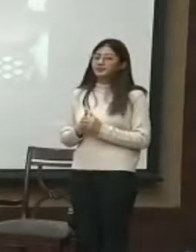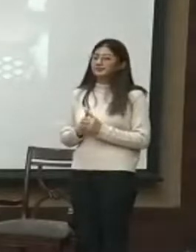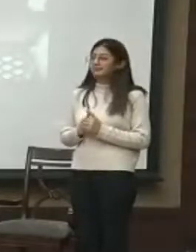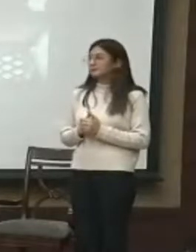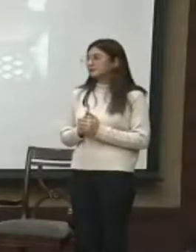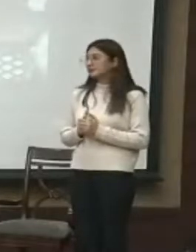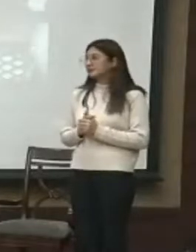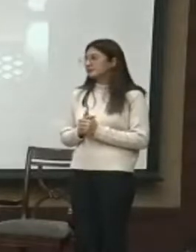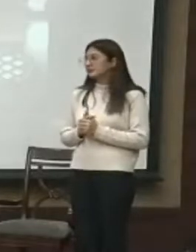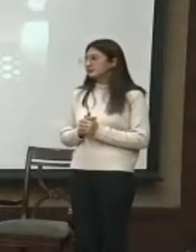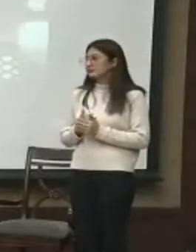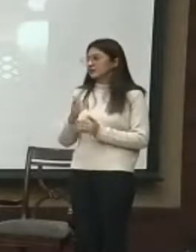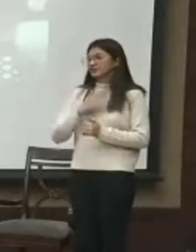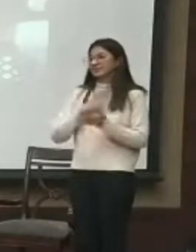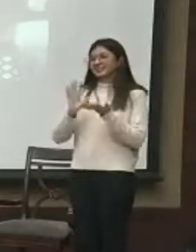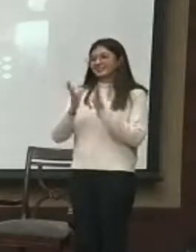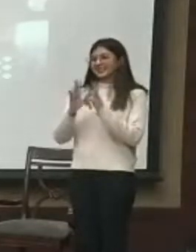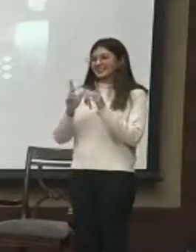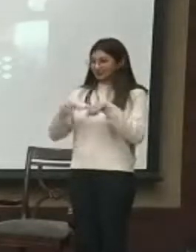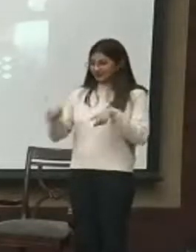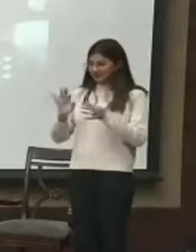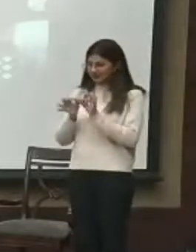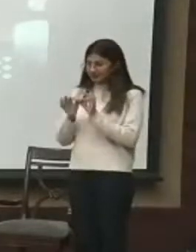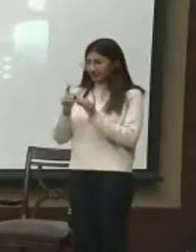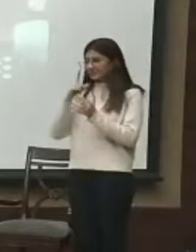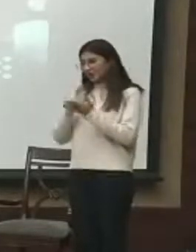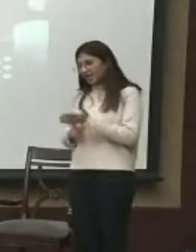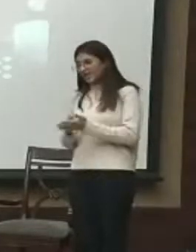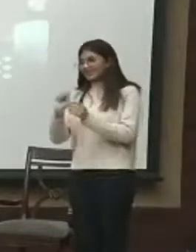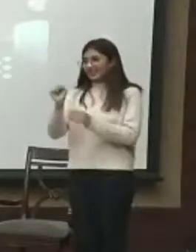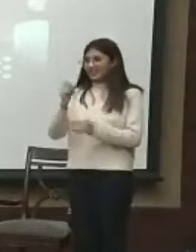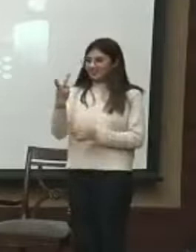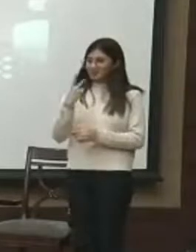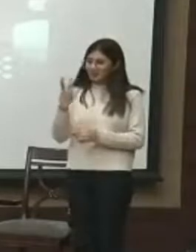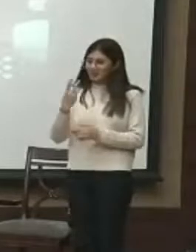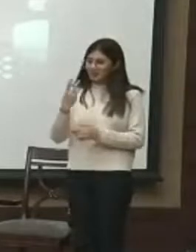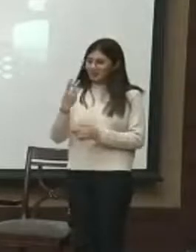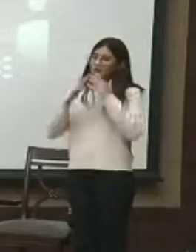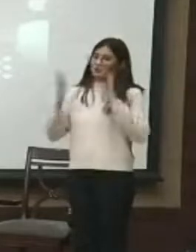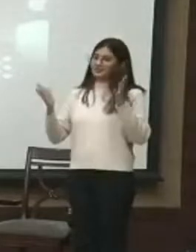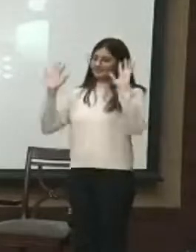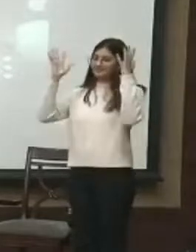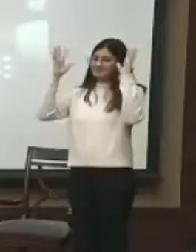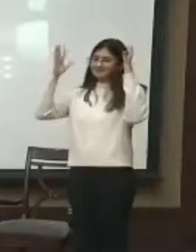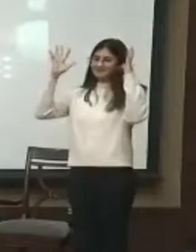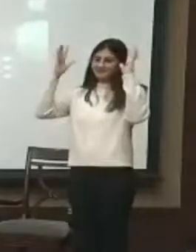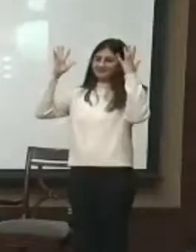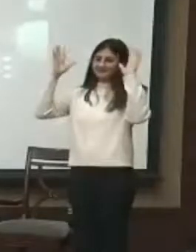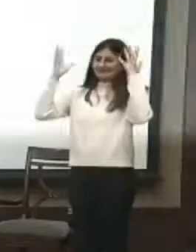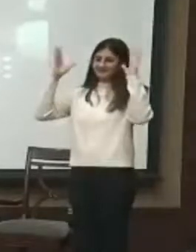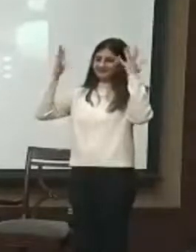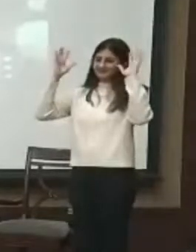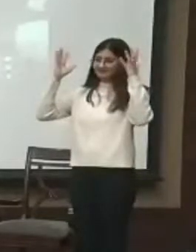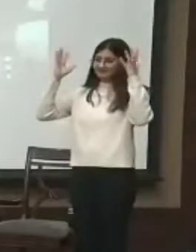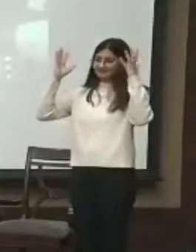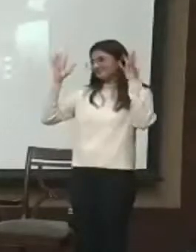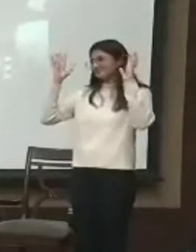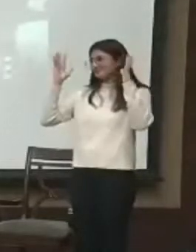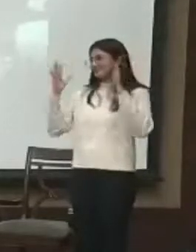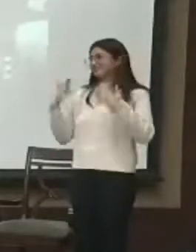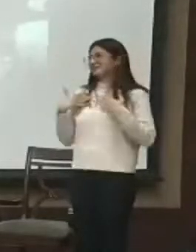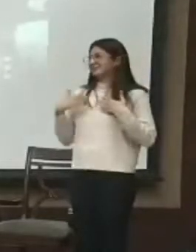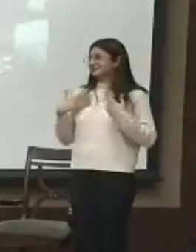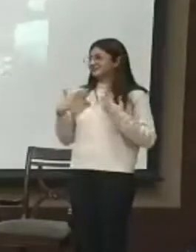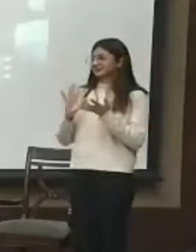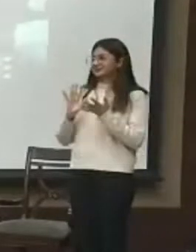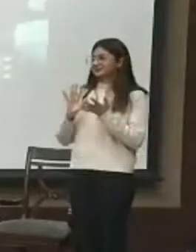My sign language interpreters, Ria and Sarah, thank you so much for your undying. Thank you. Without you, this